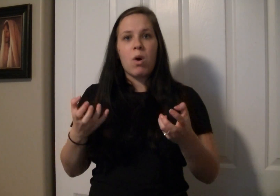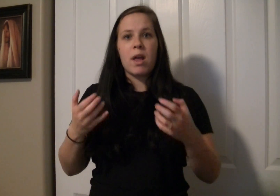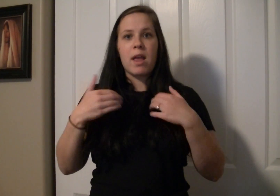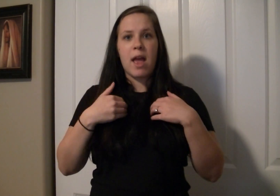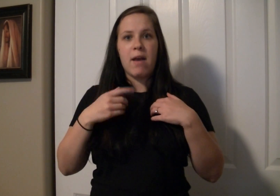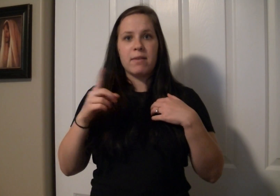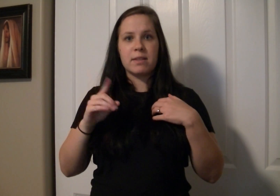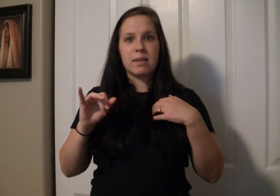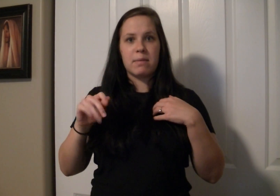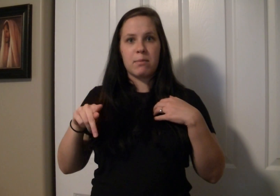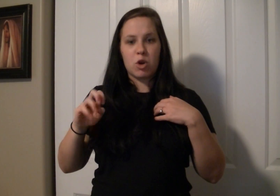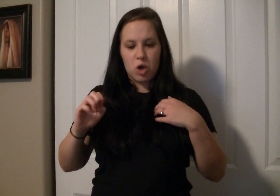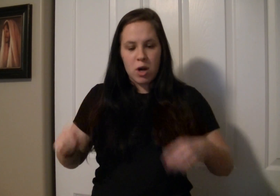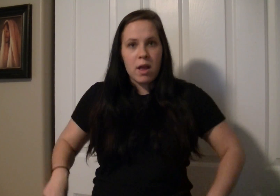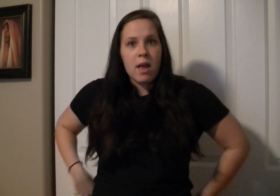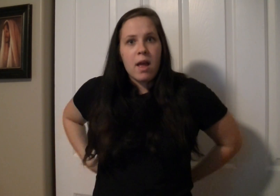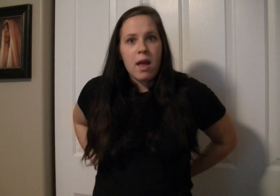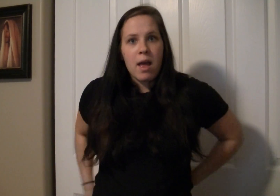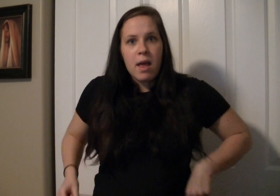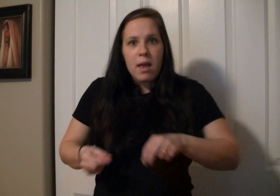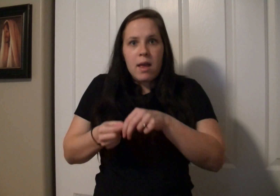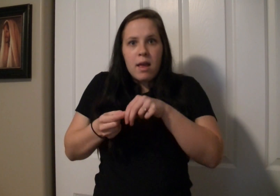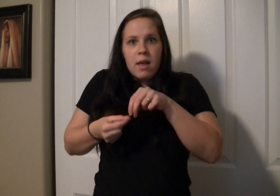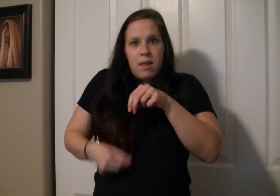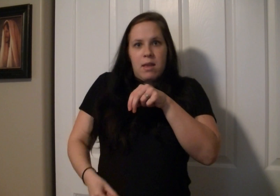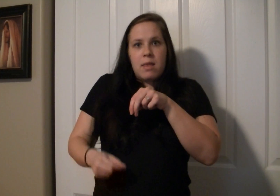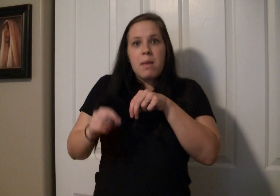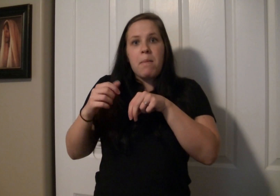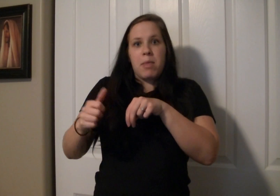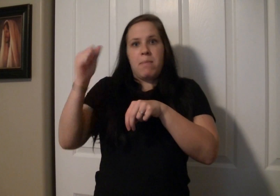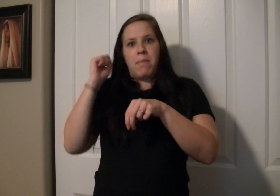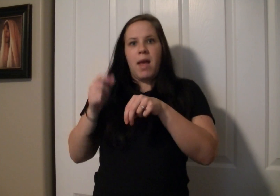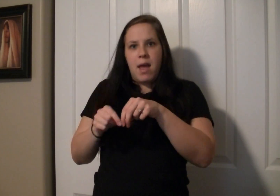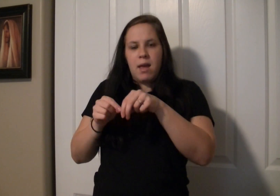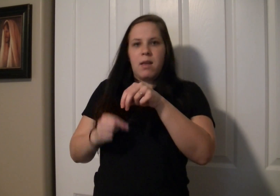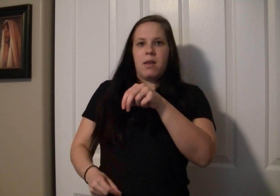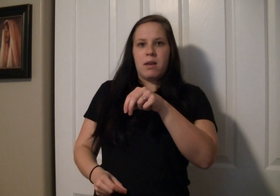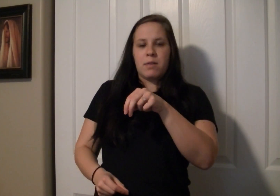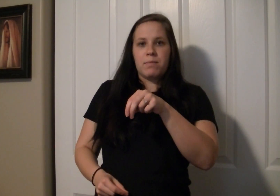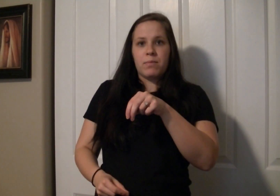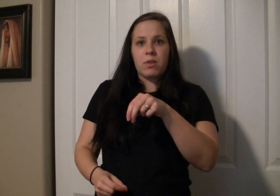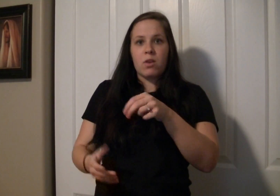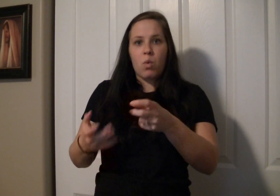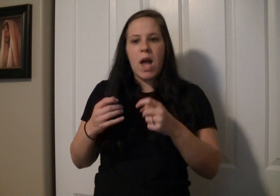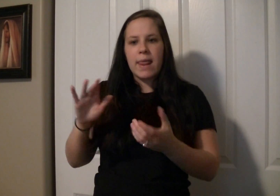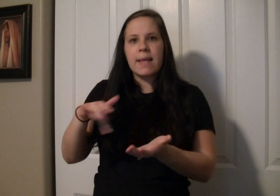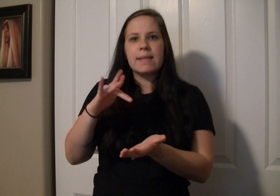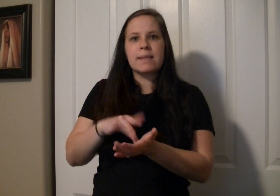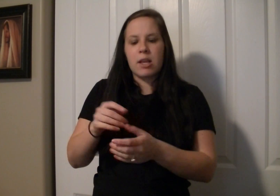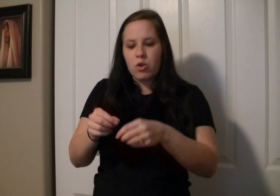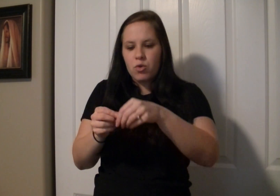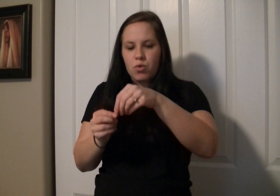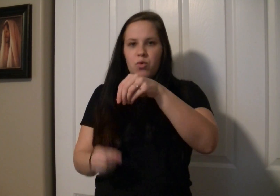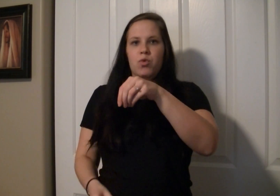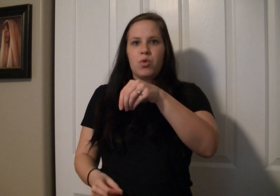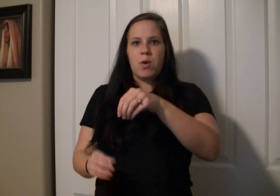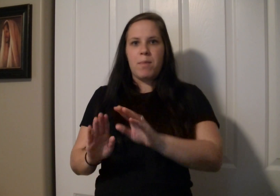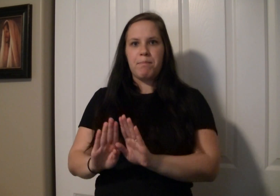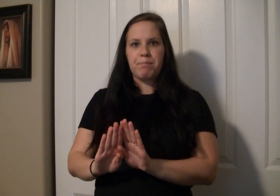the center, and the zipper is going to fit directly in this center opening. So what you're going to do, and I think for